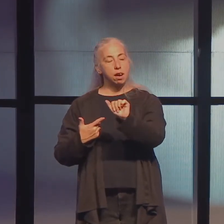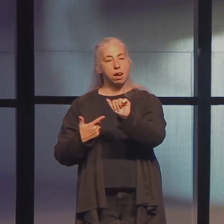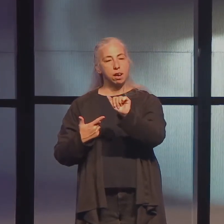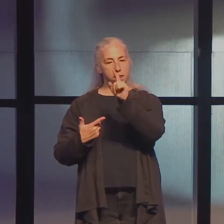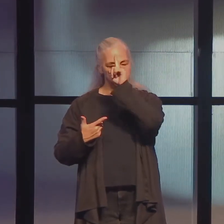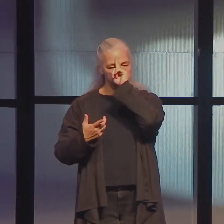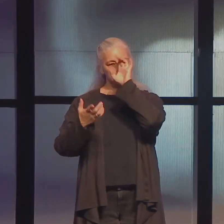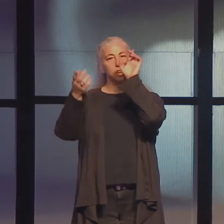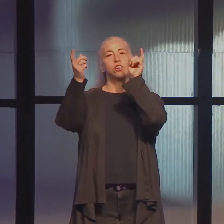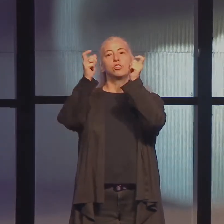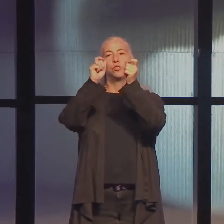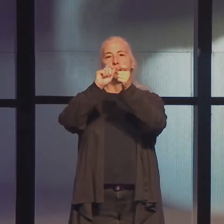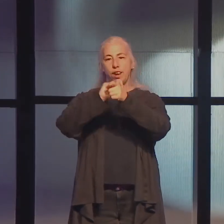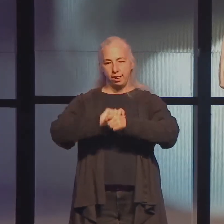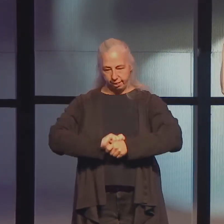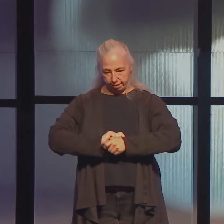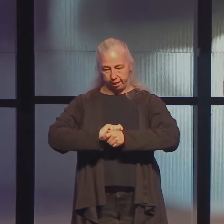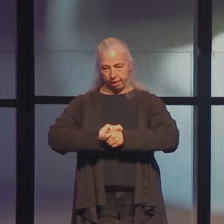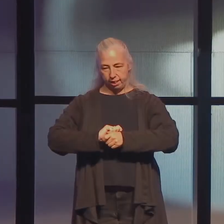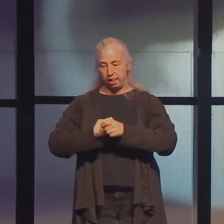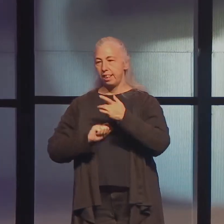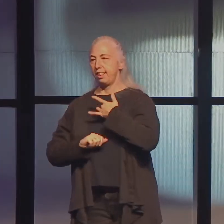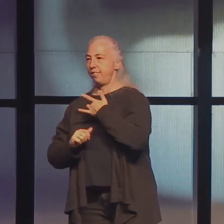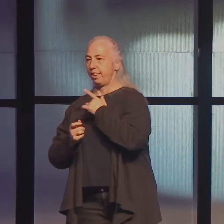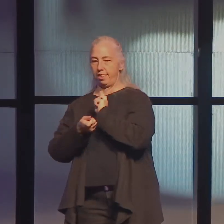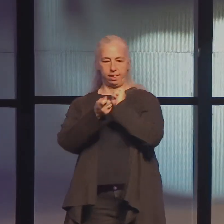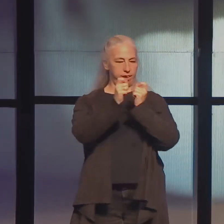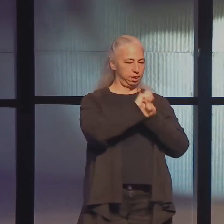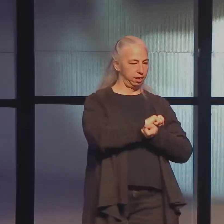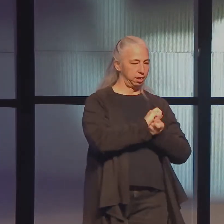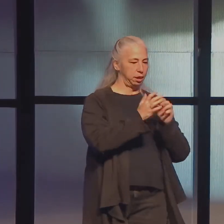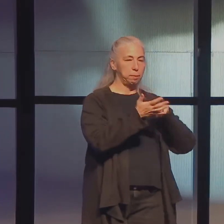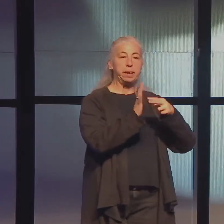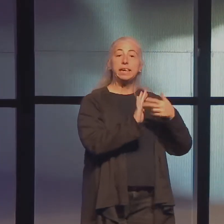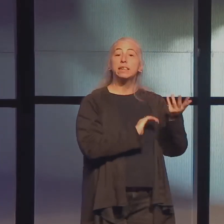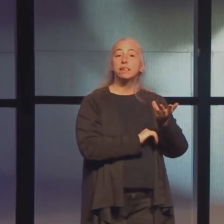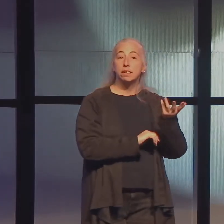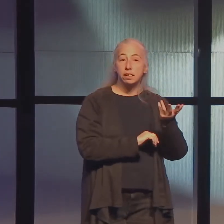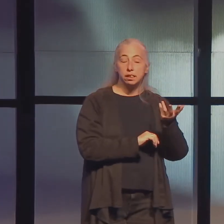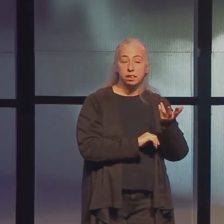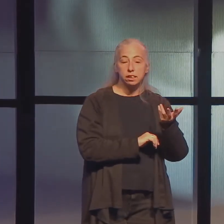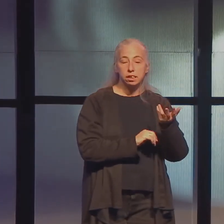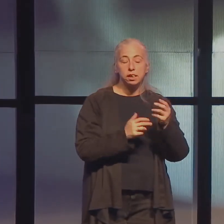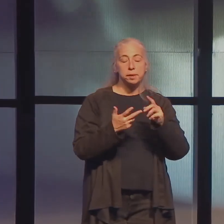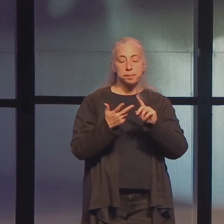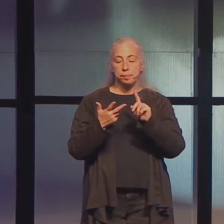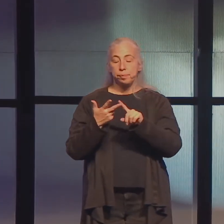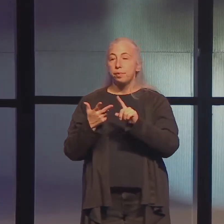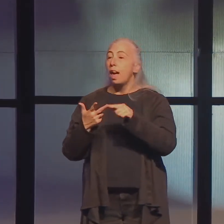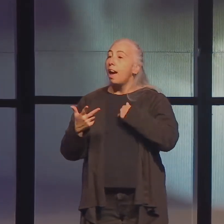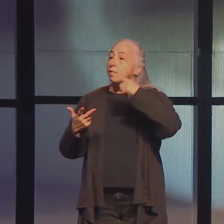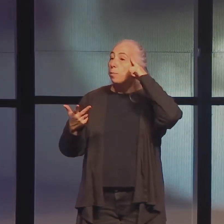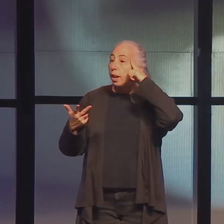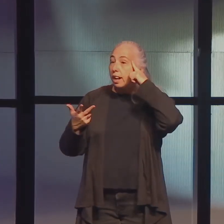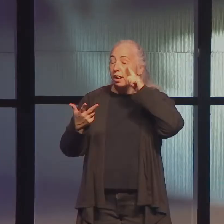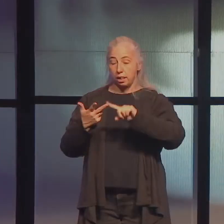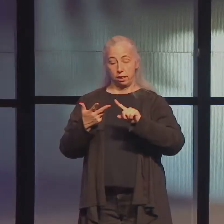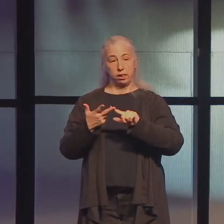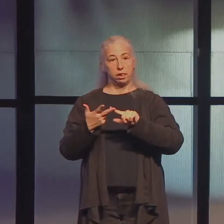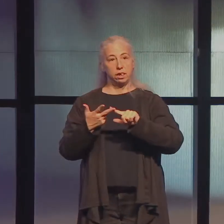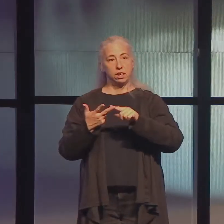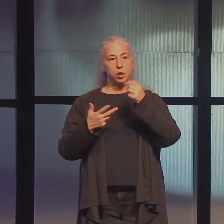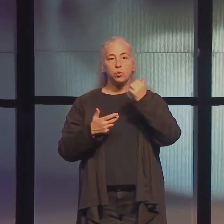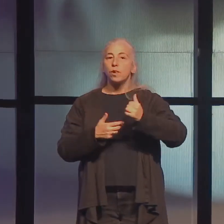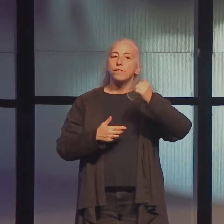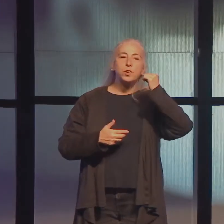and tell us what that feeling means. And then you have a brain that refuses to let go of